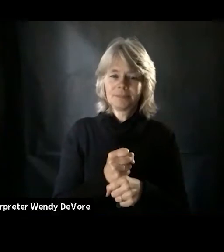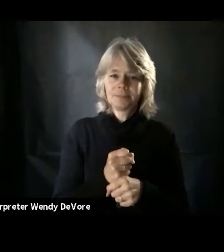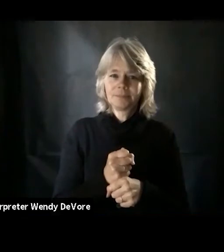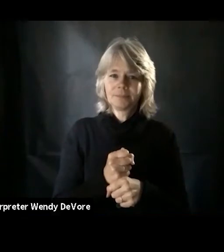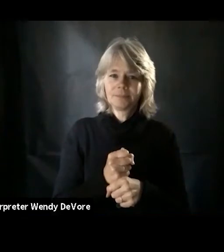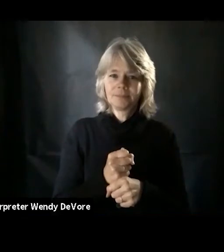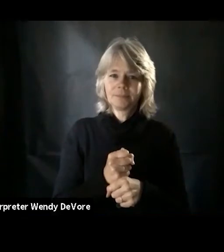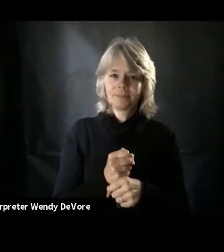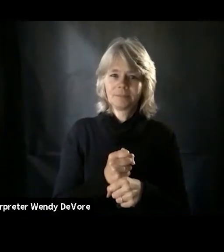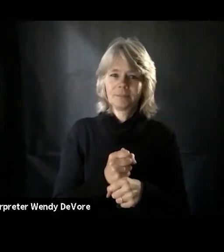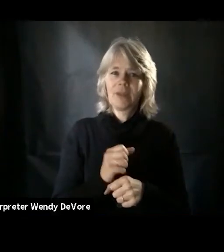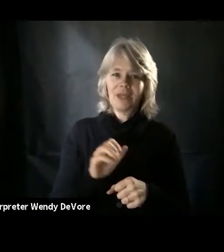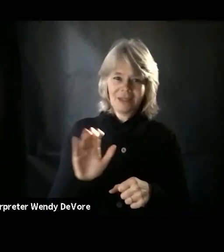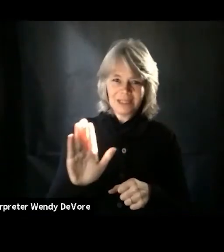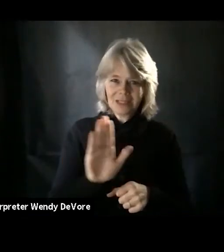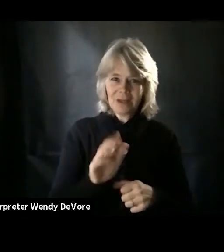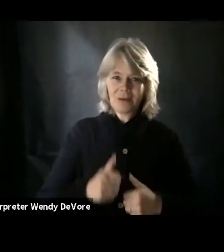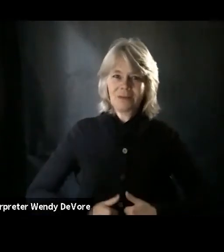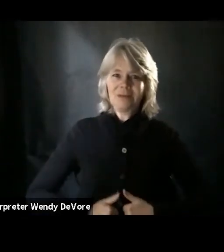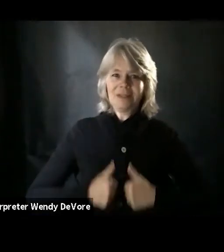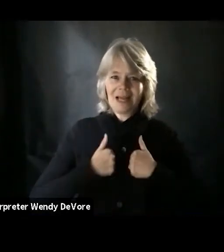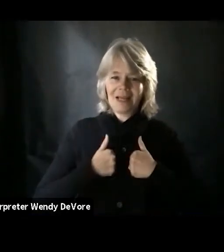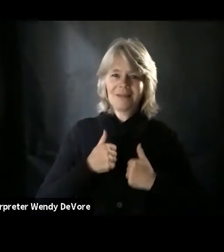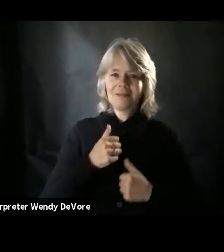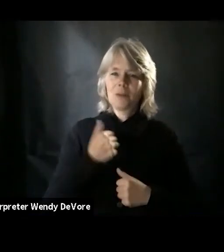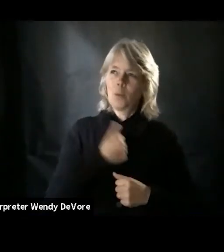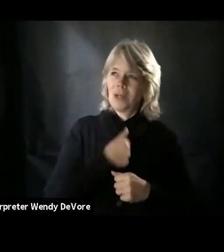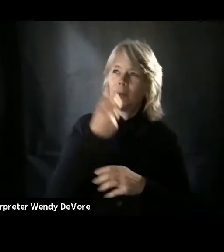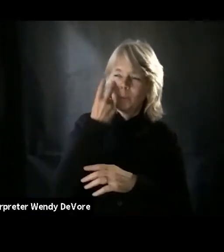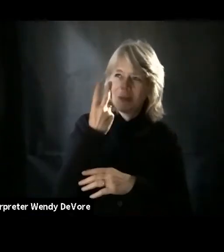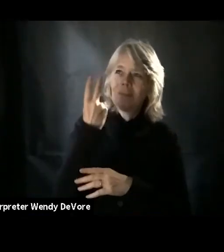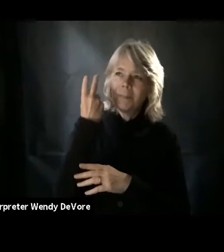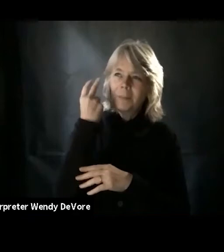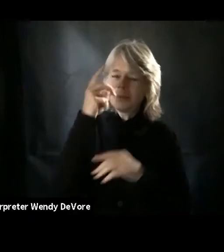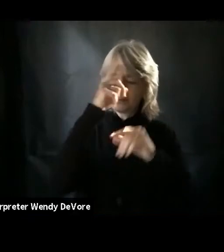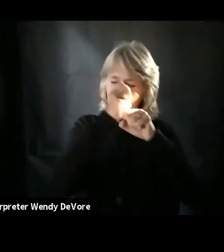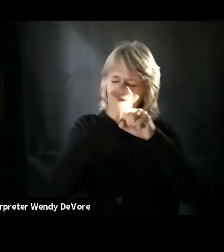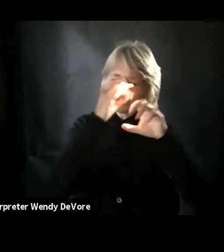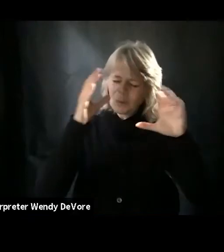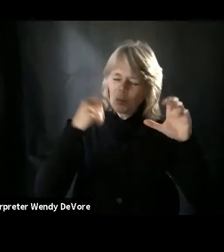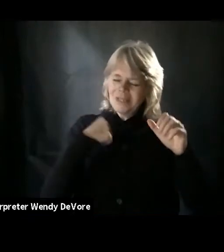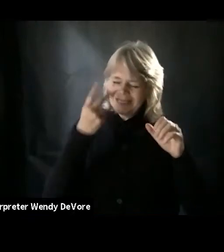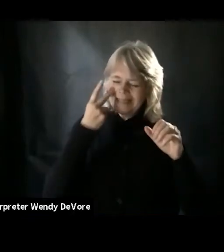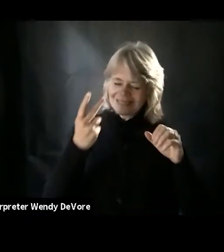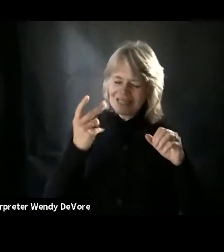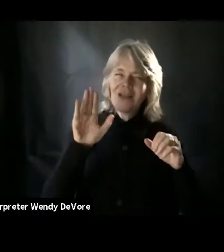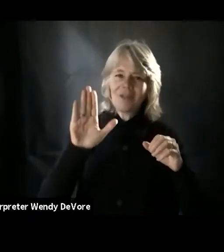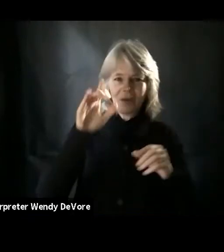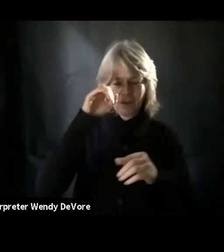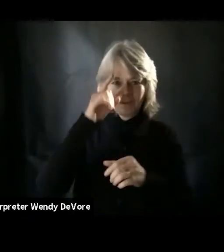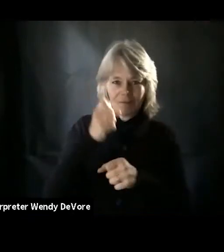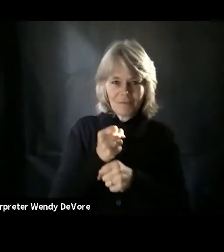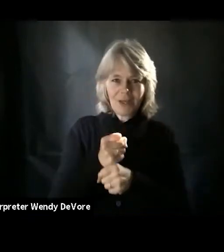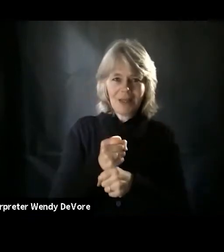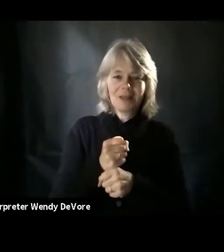And in their lives, and in our memories, we can witness their faith and trust,